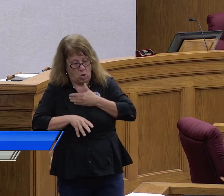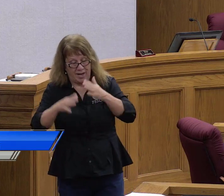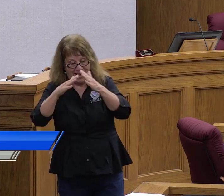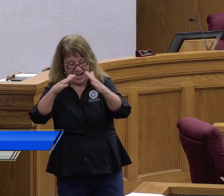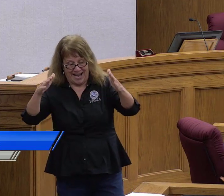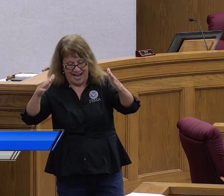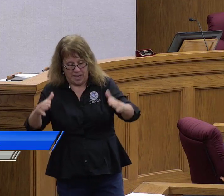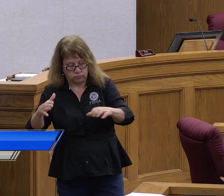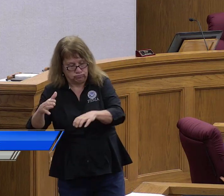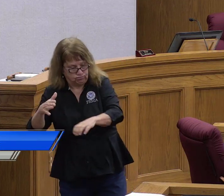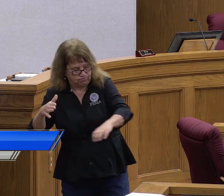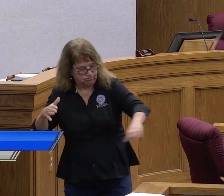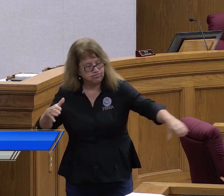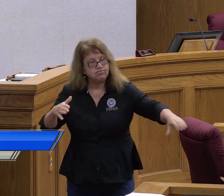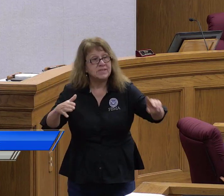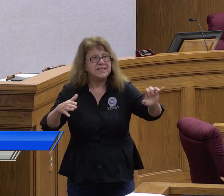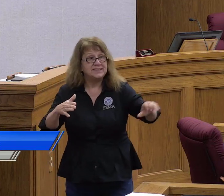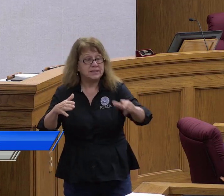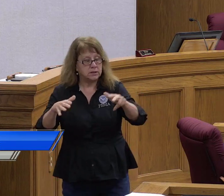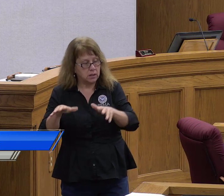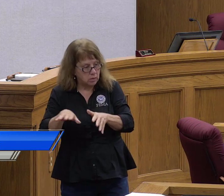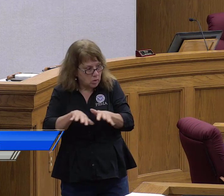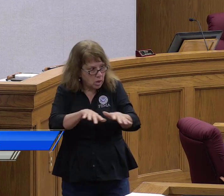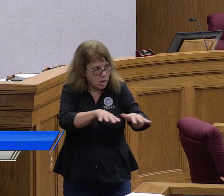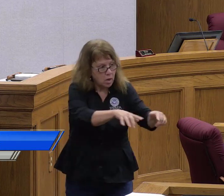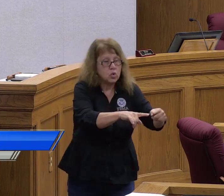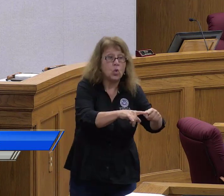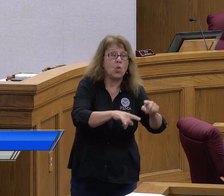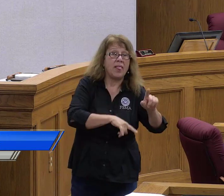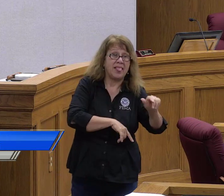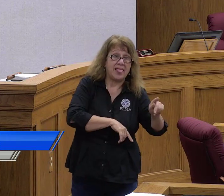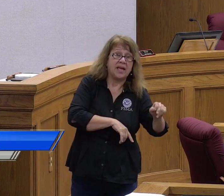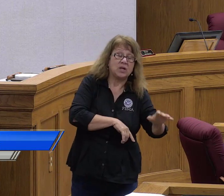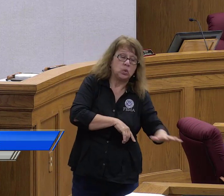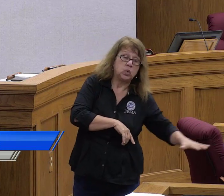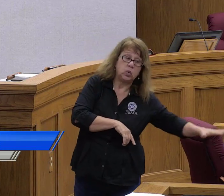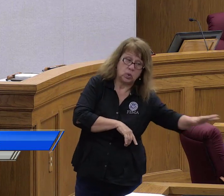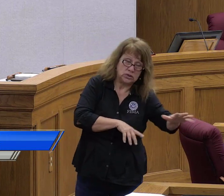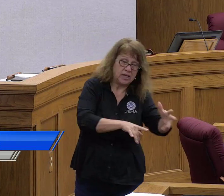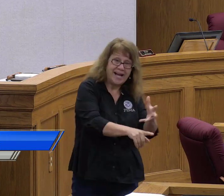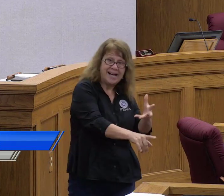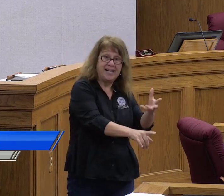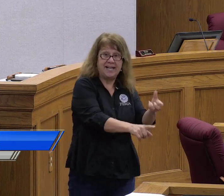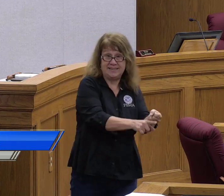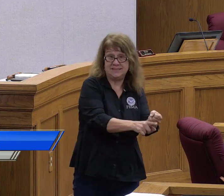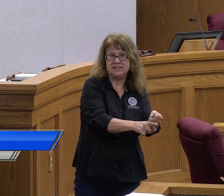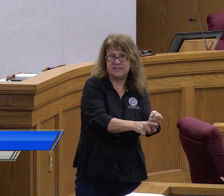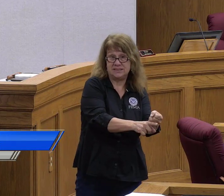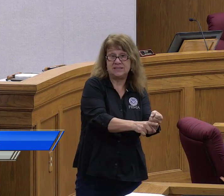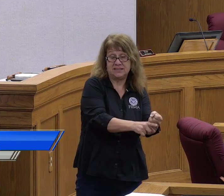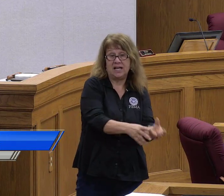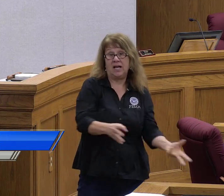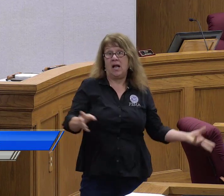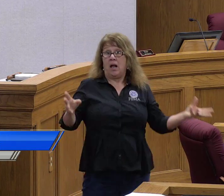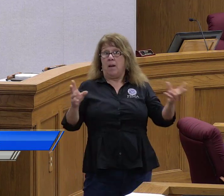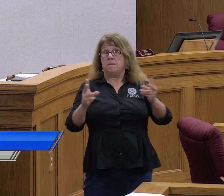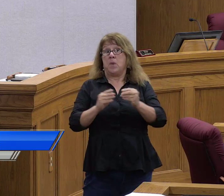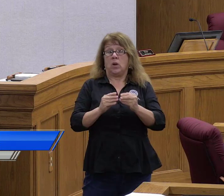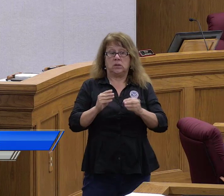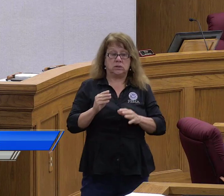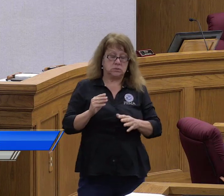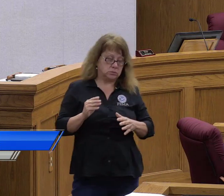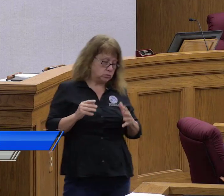to the bayous, out to the lake, on downstream. So those were severely hit as well. We probably have more miles of that than we